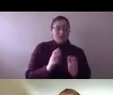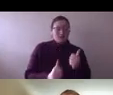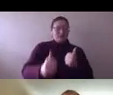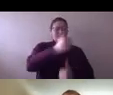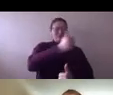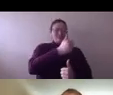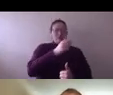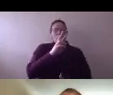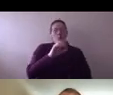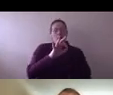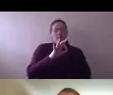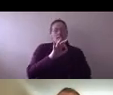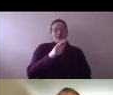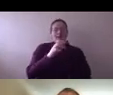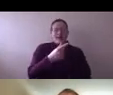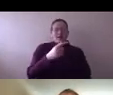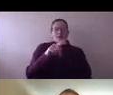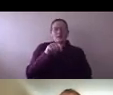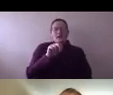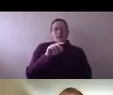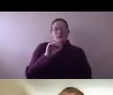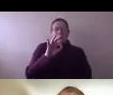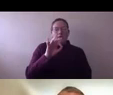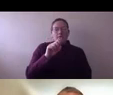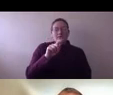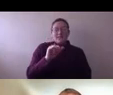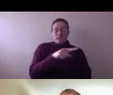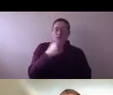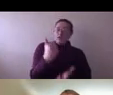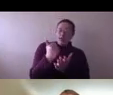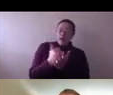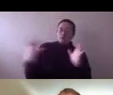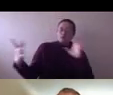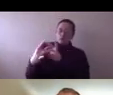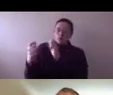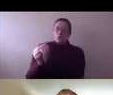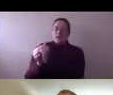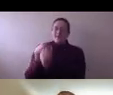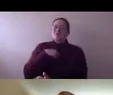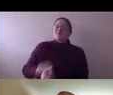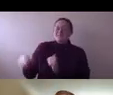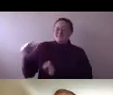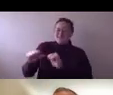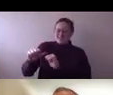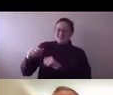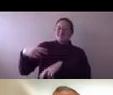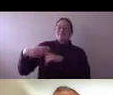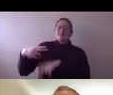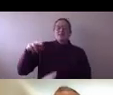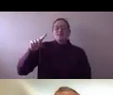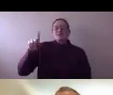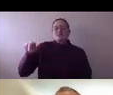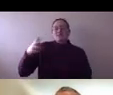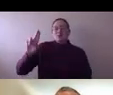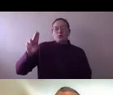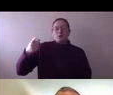Panofsky to get connected with Chinese scientists headed by Zhu Guangya. Li happened